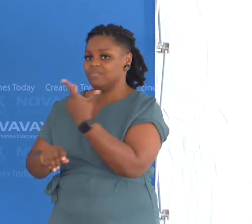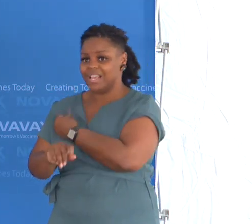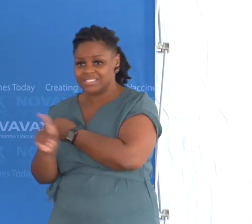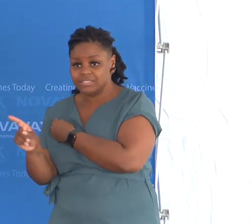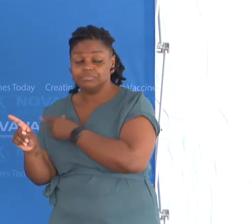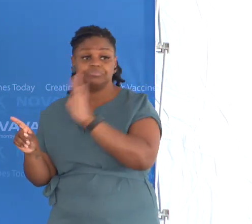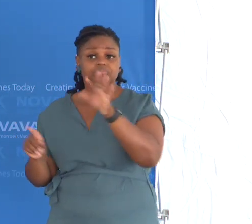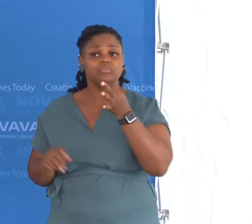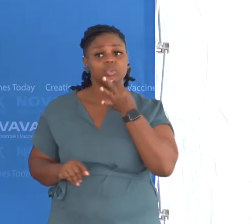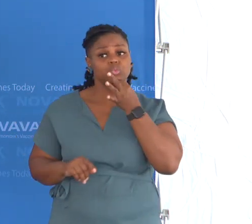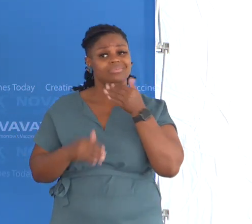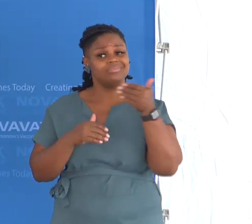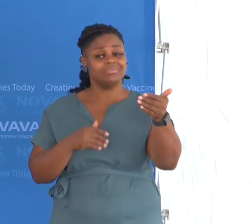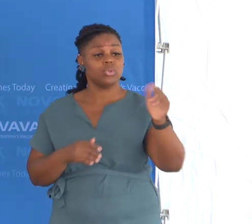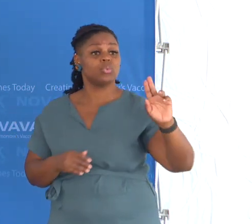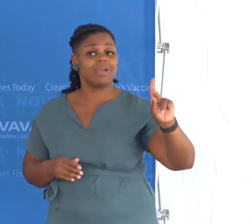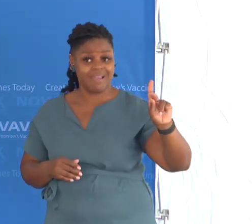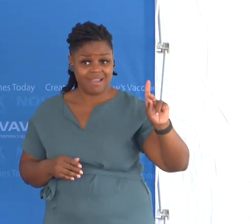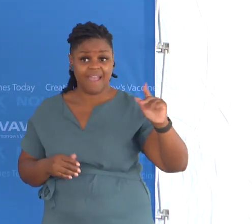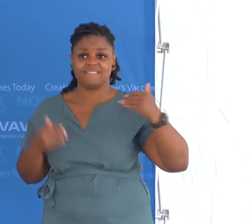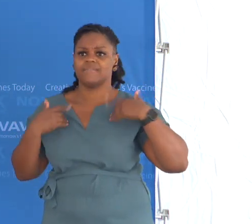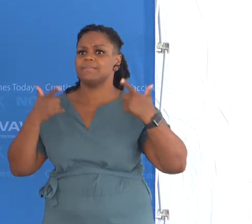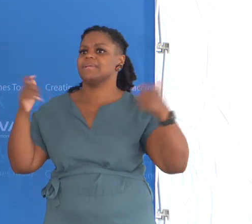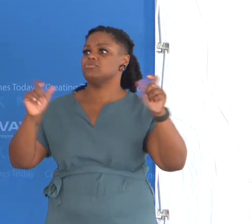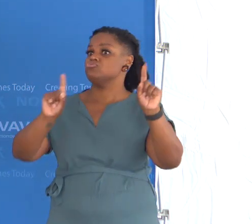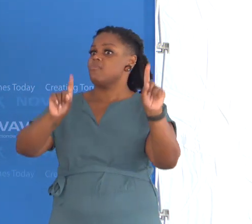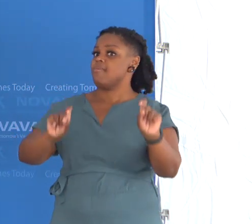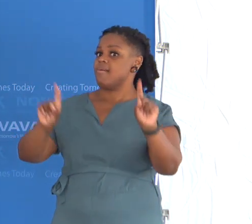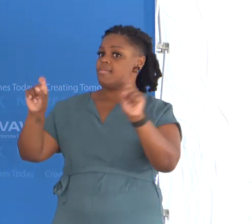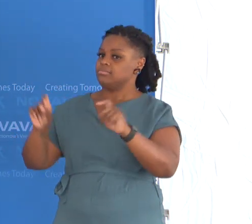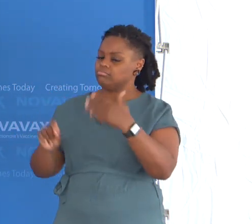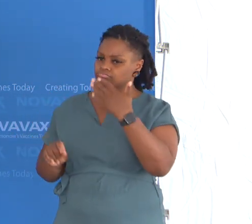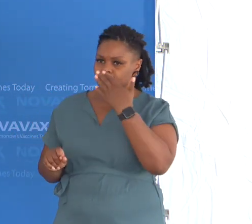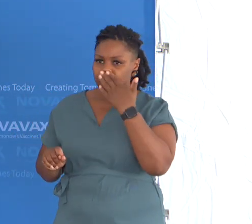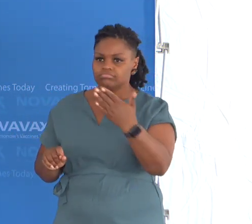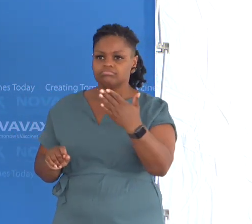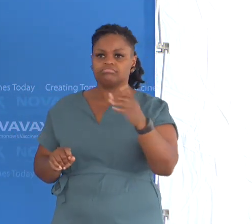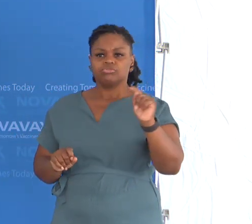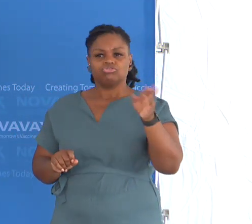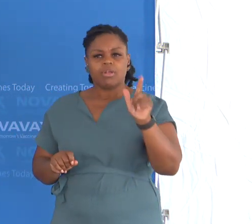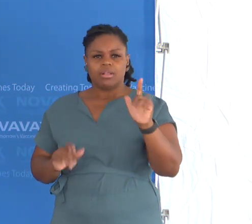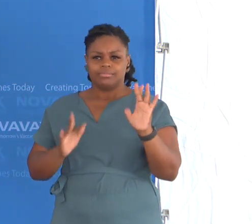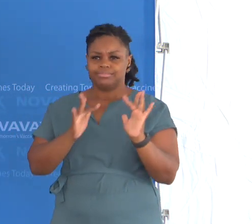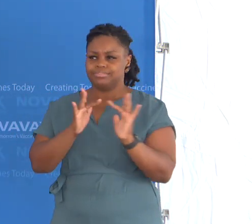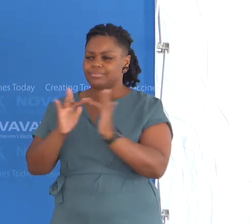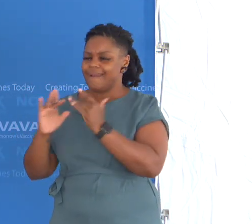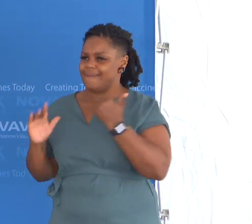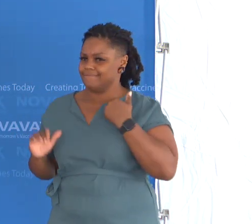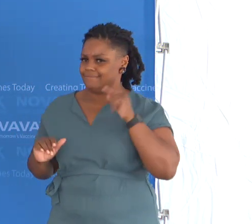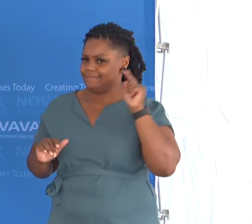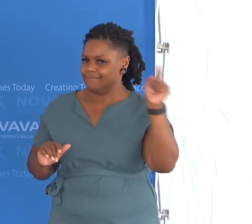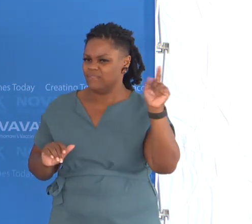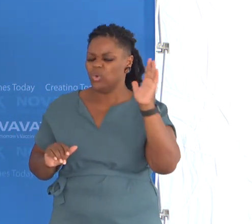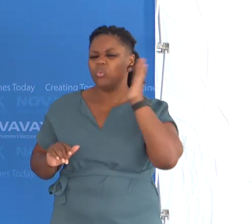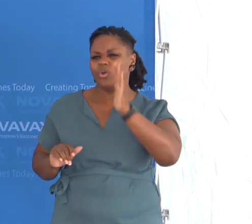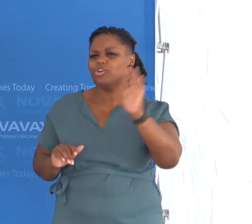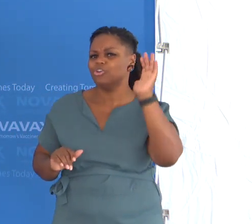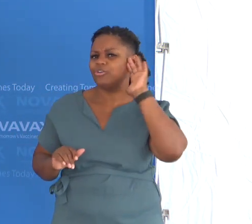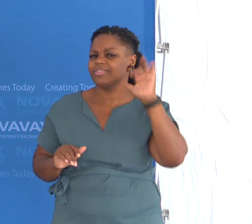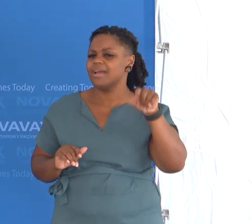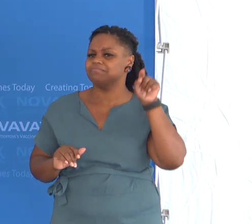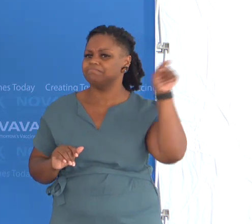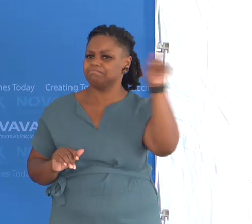big trial. They have a extremely good trial network. You probably see there's a big surge coming back, so I think our timing